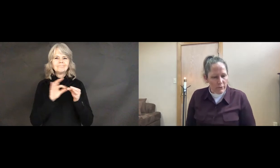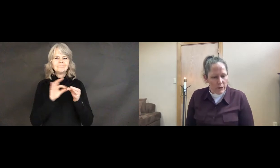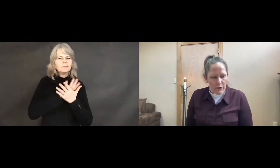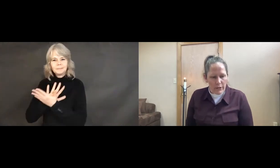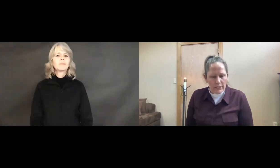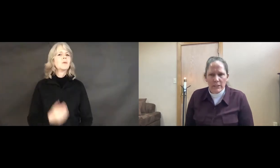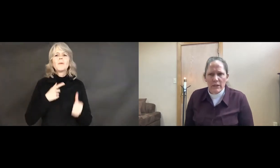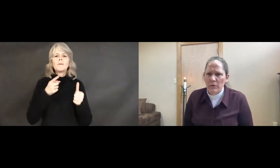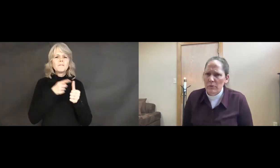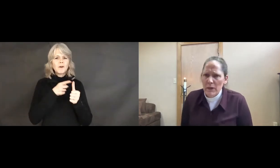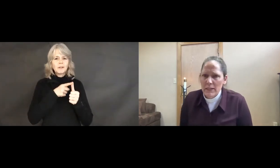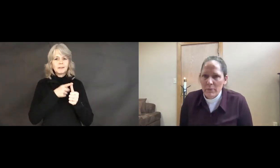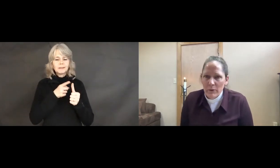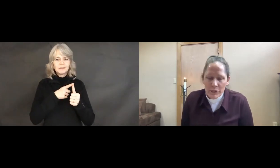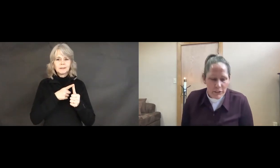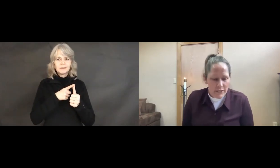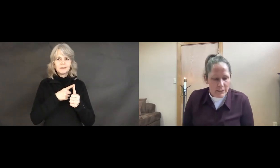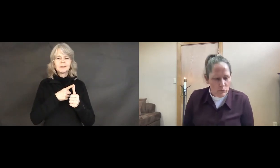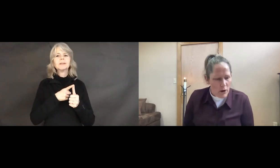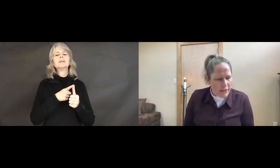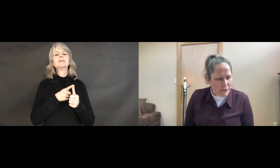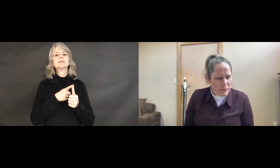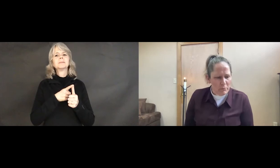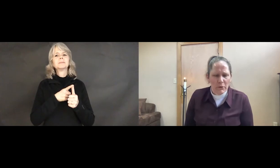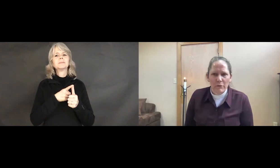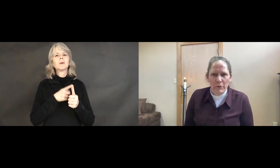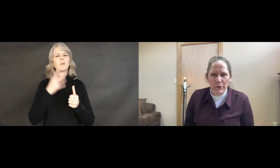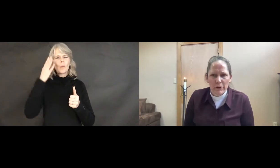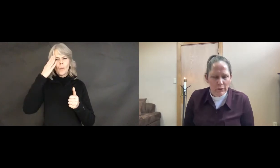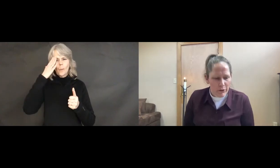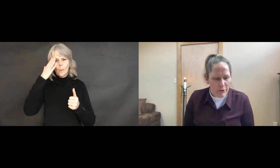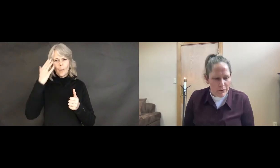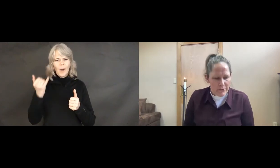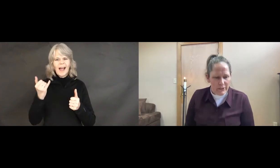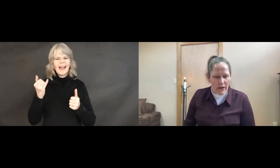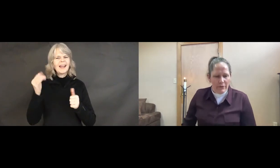want to note is just, or raise up a question is, why do people throw their clothes on the